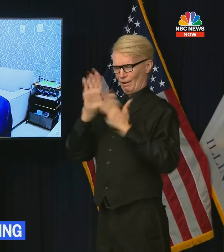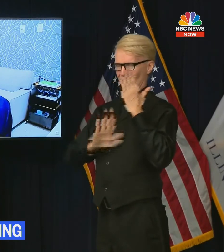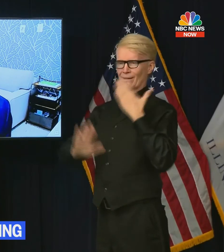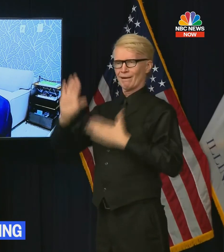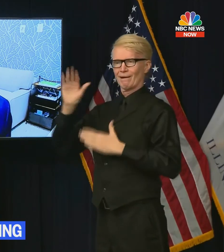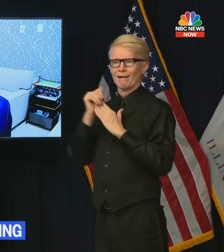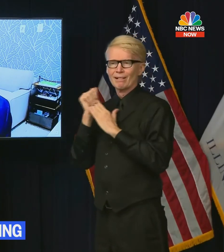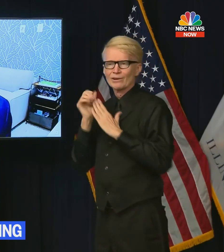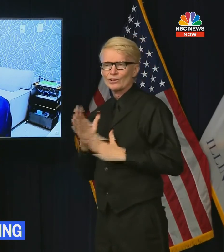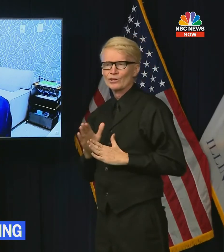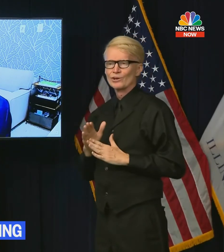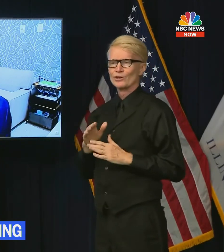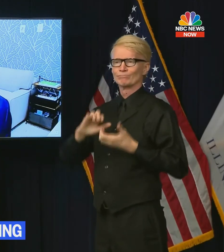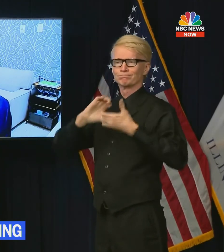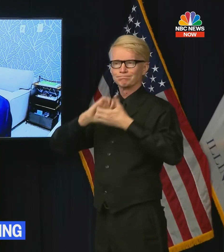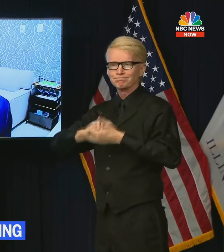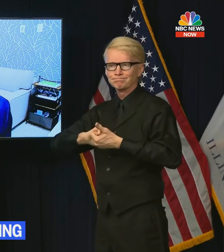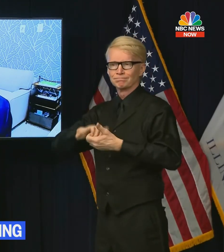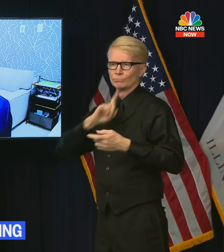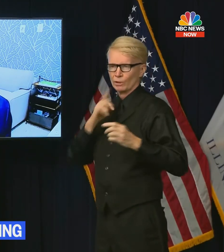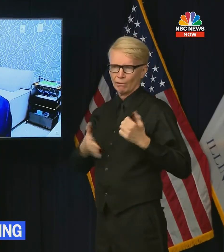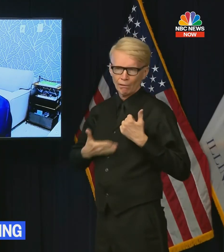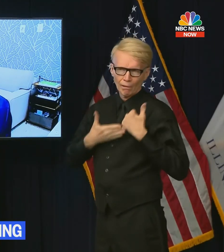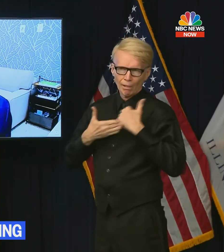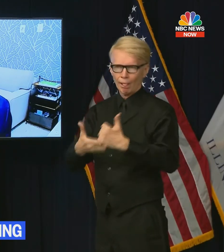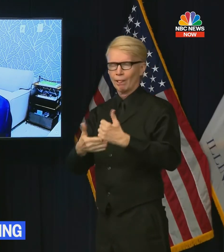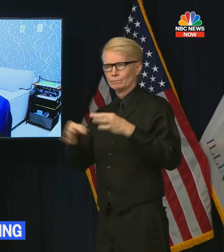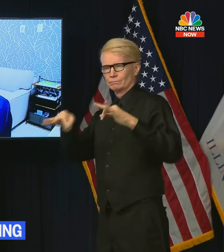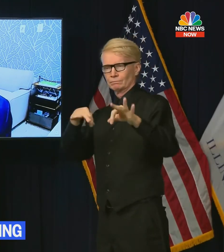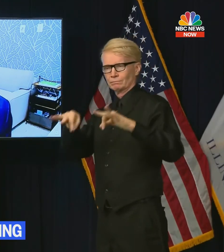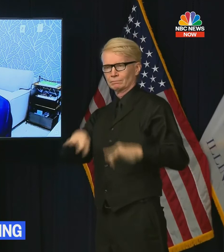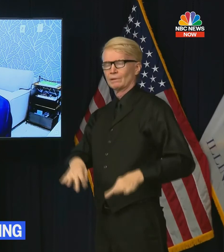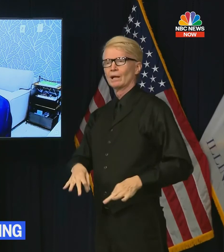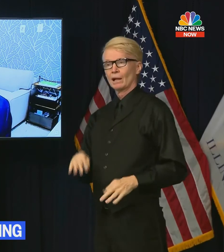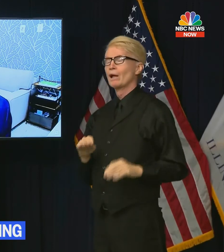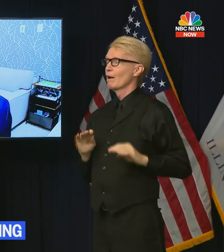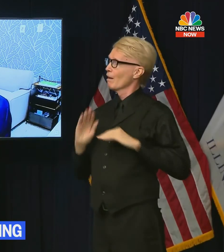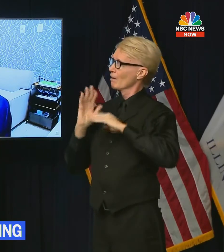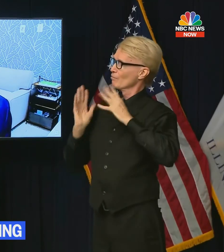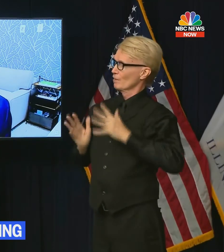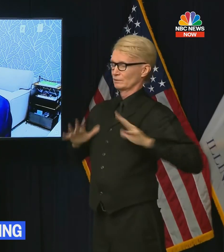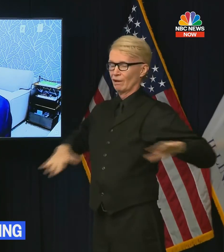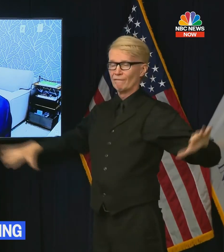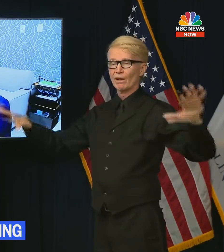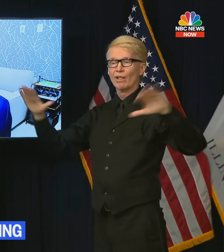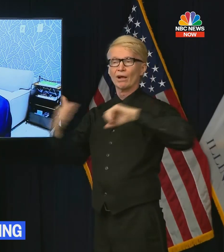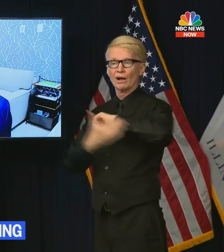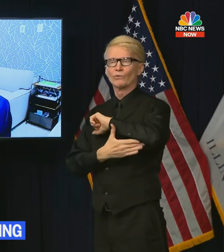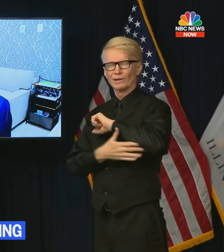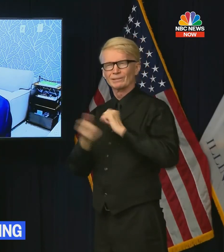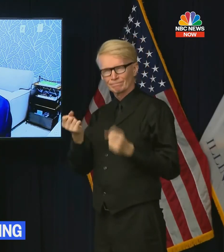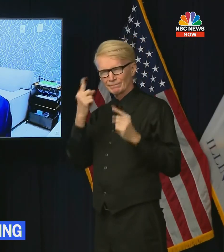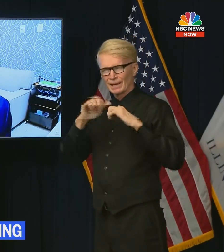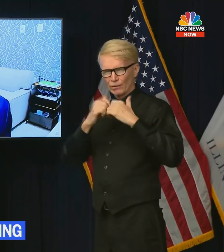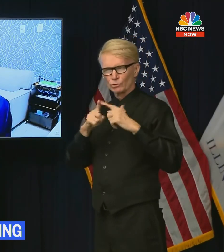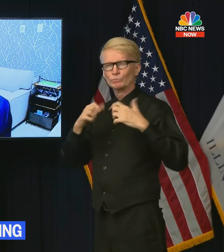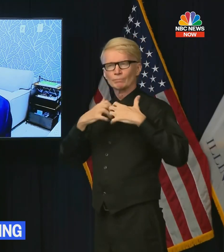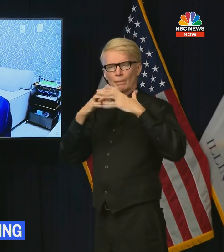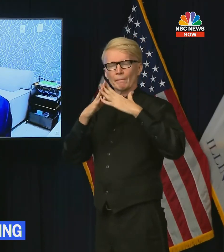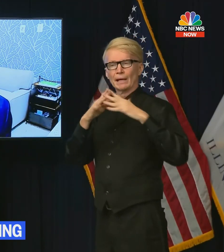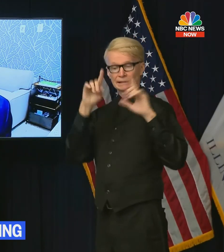state of Illinois have shown, has really helped set a path forward for the country to implement a strategy on testing that